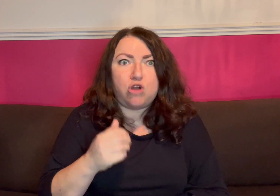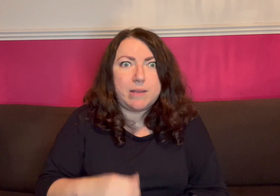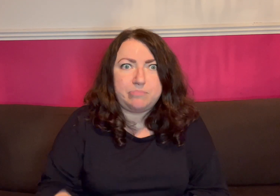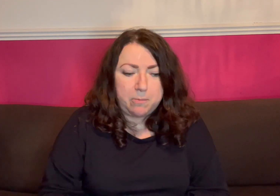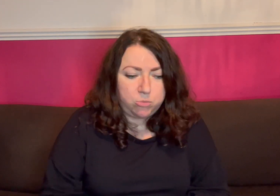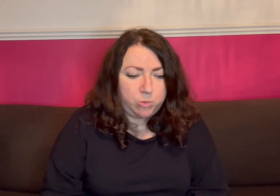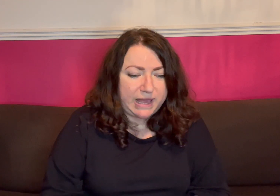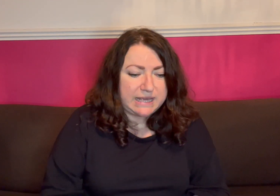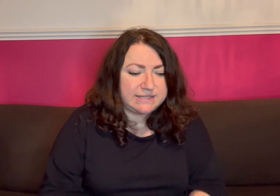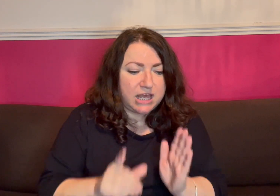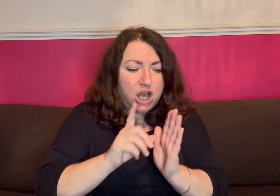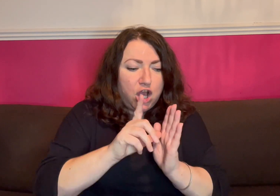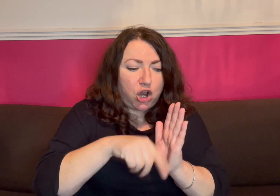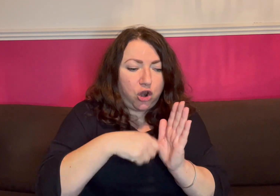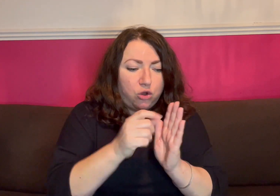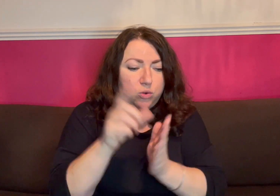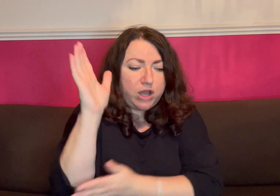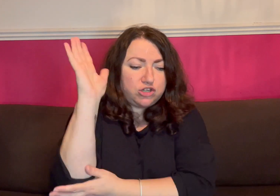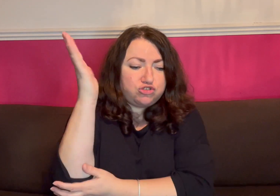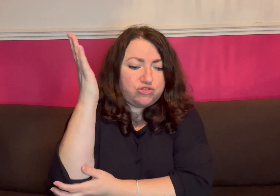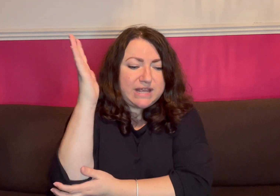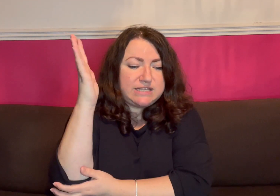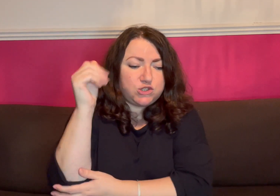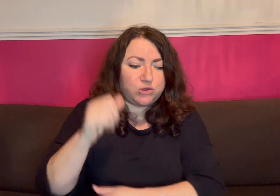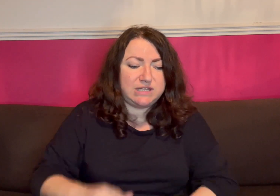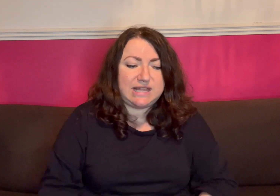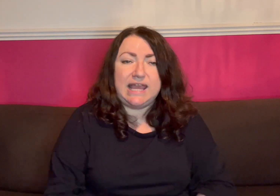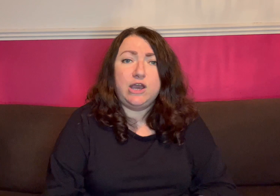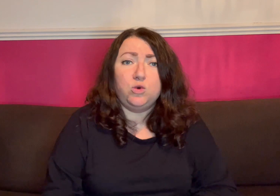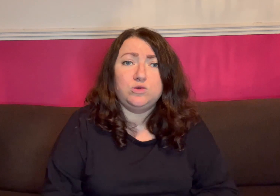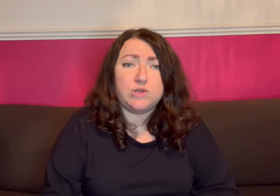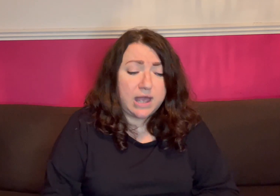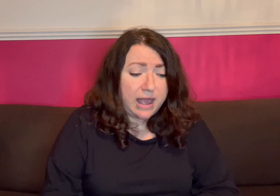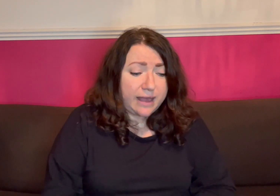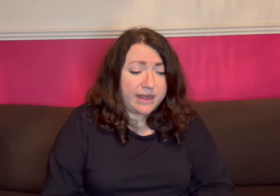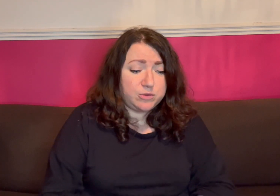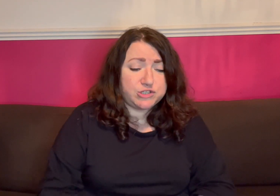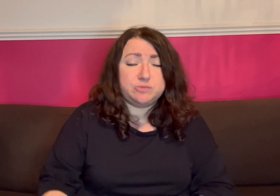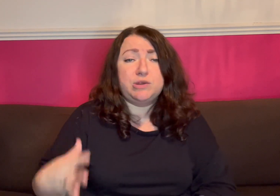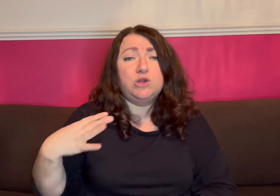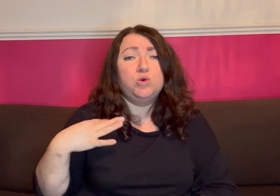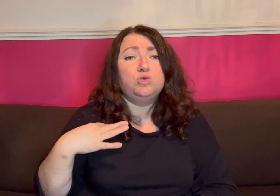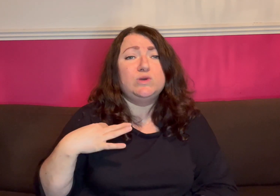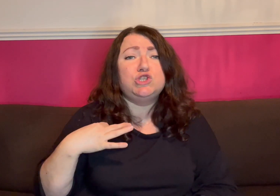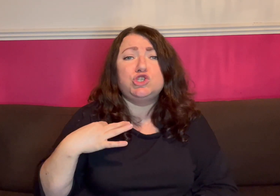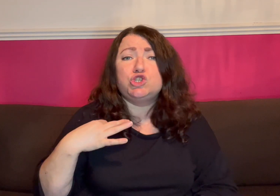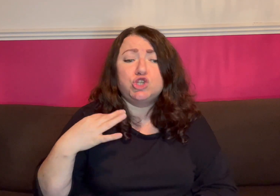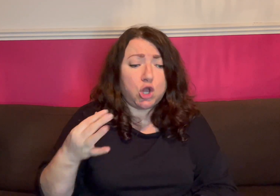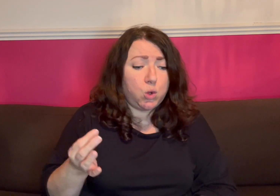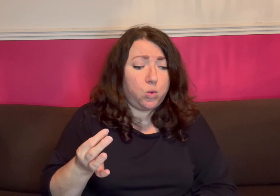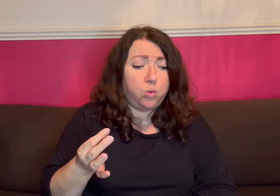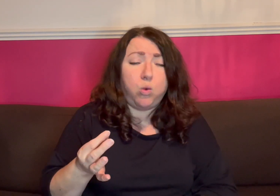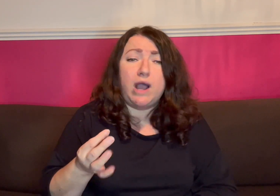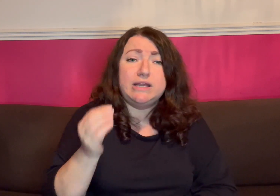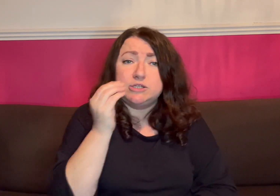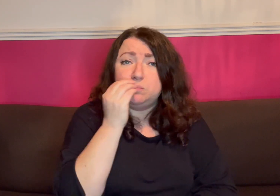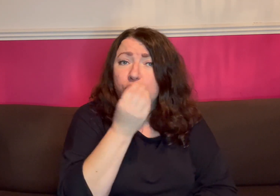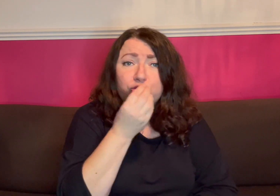bright bumblebees. Clockwork trees dotted the hills, and they were sprinkled with snow white